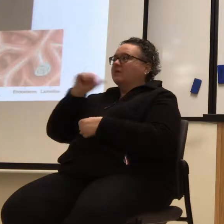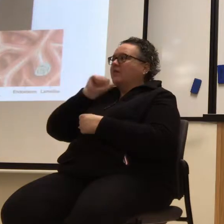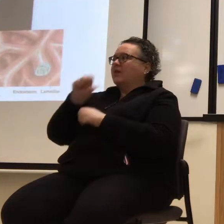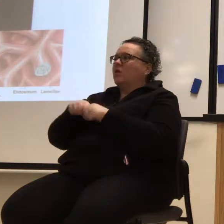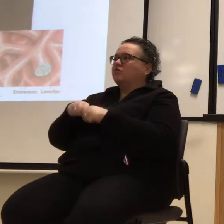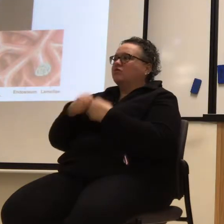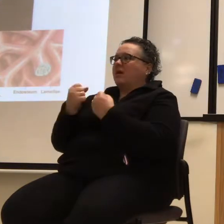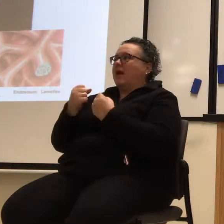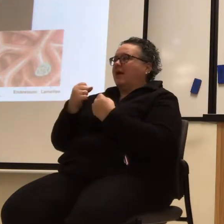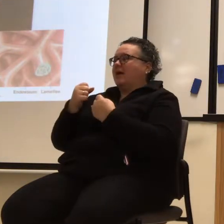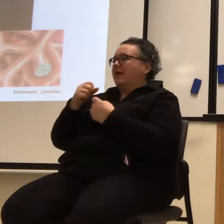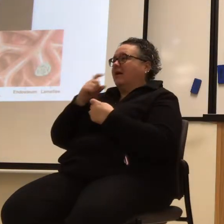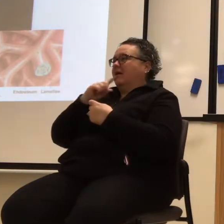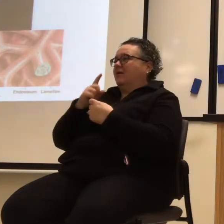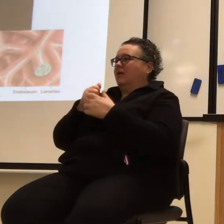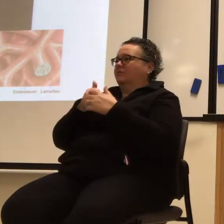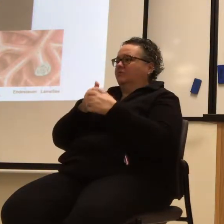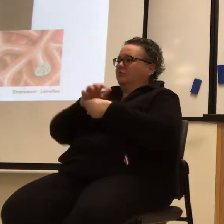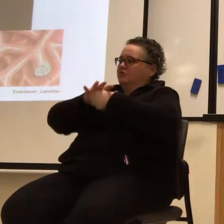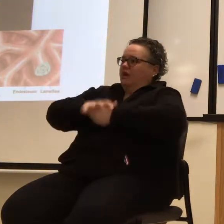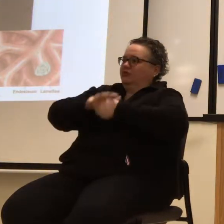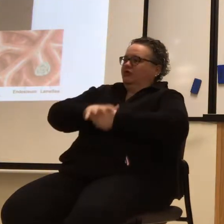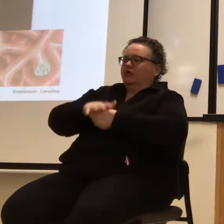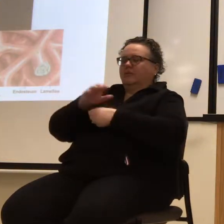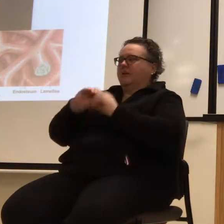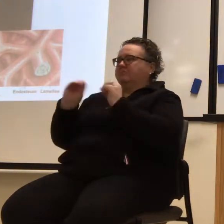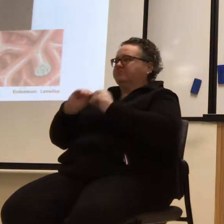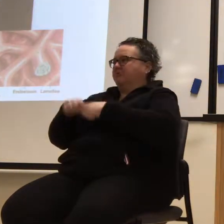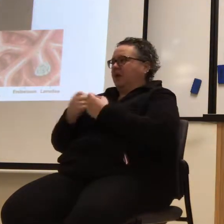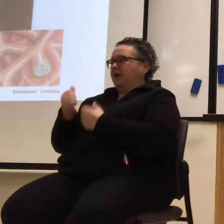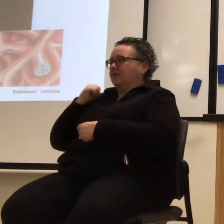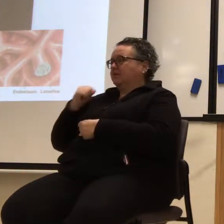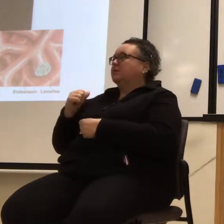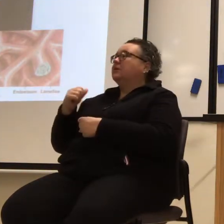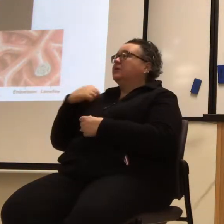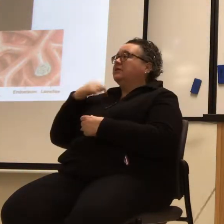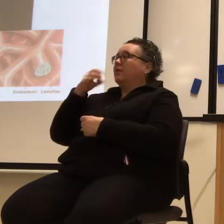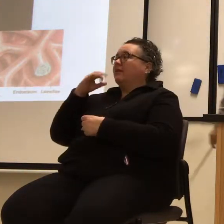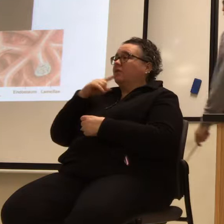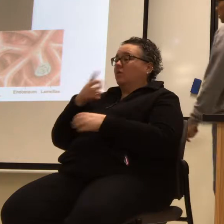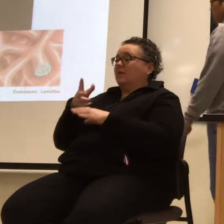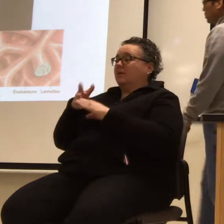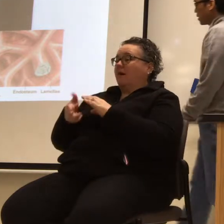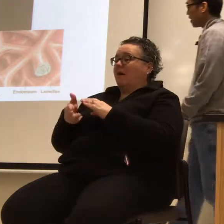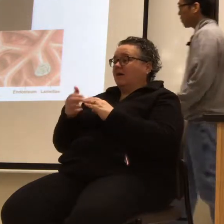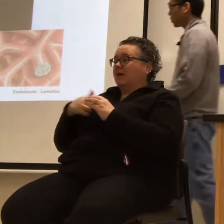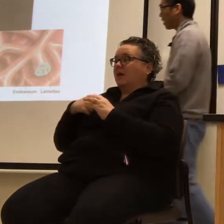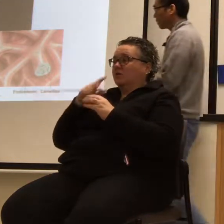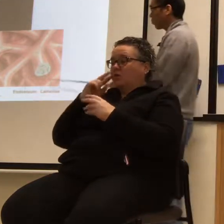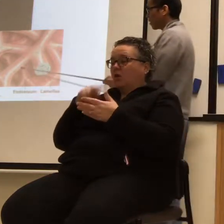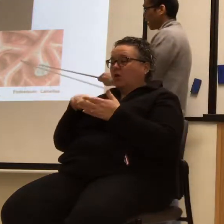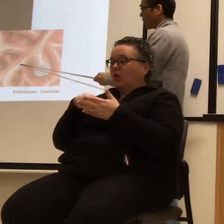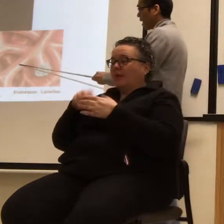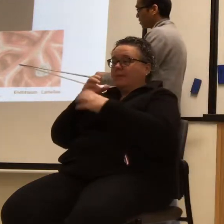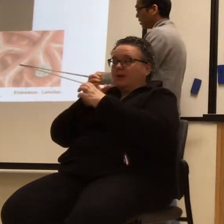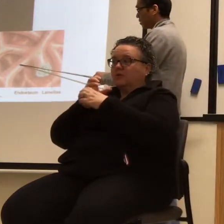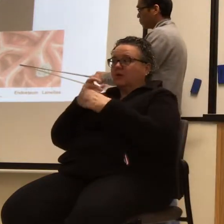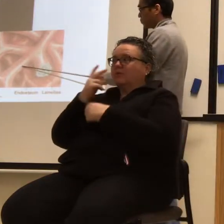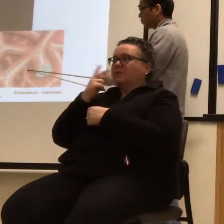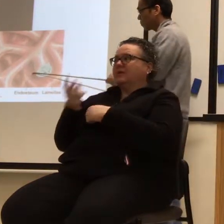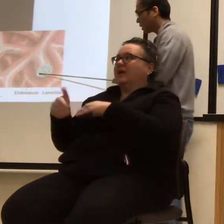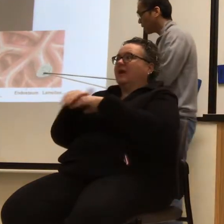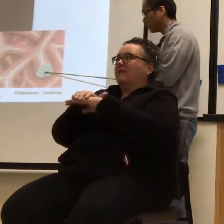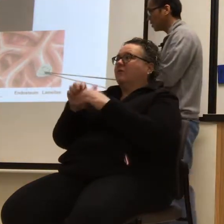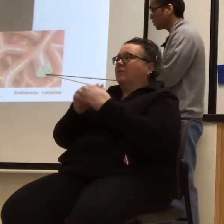if you were to cut one of those tiny struts and look at it under the microscope, you see that they're covered with an